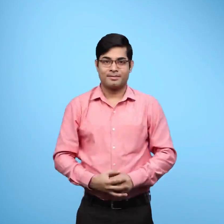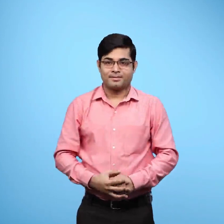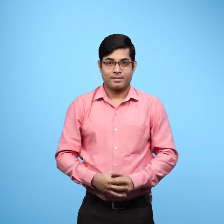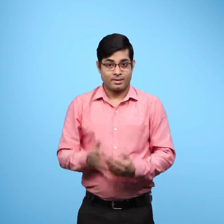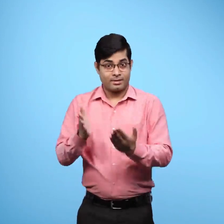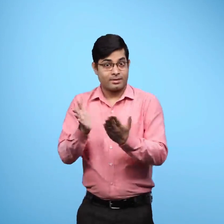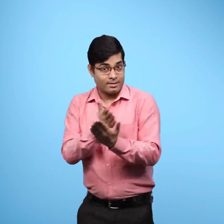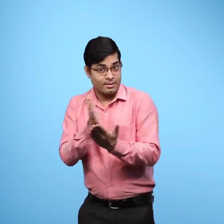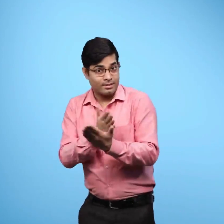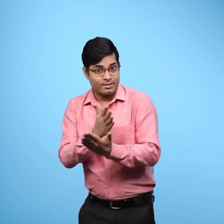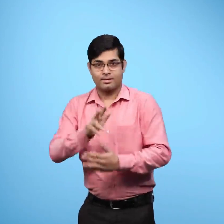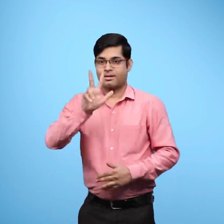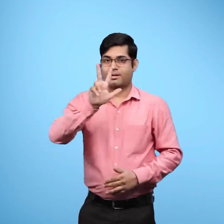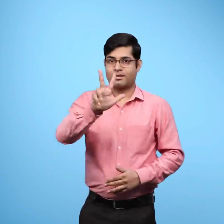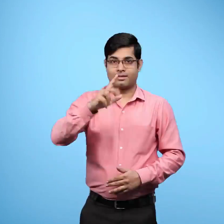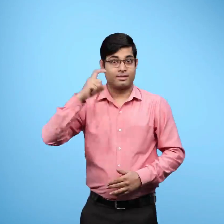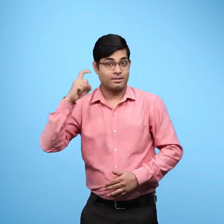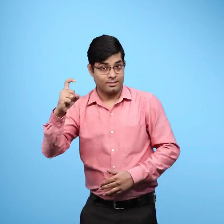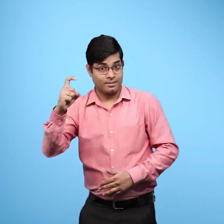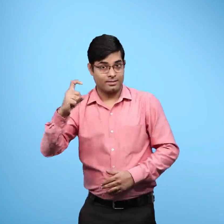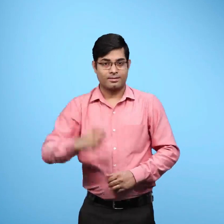This is a sign of railway crossing.